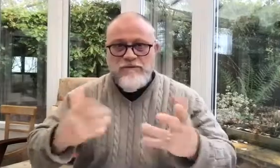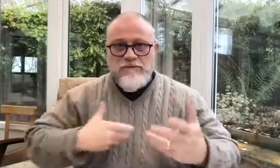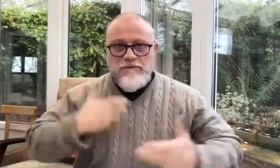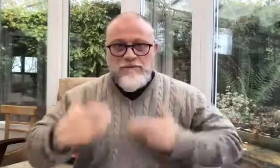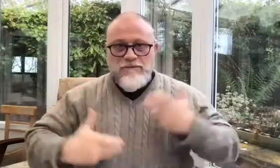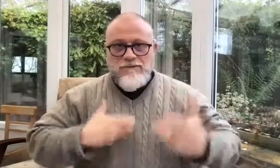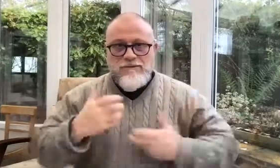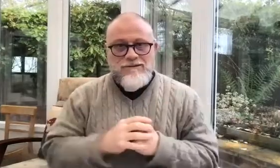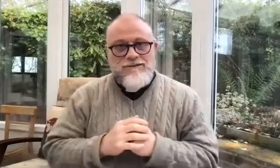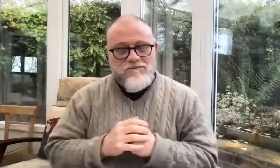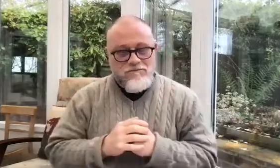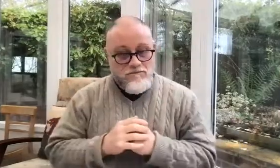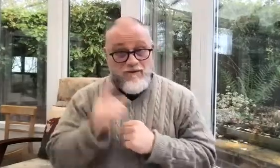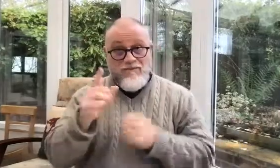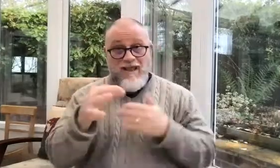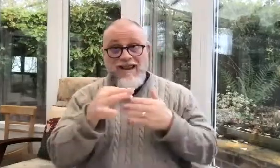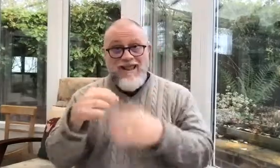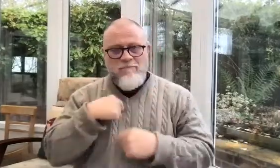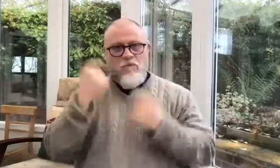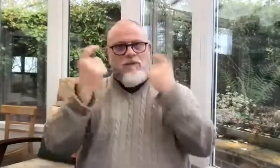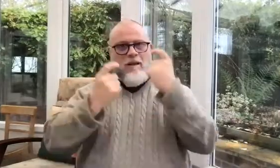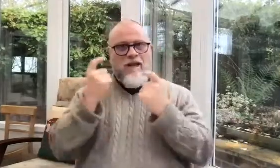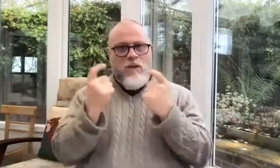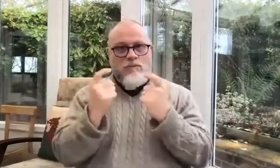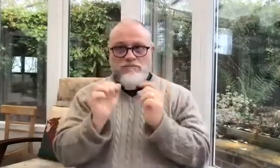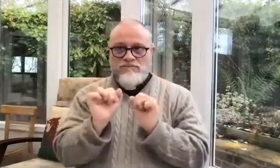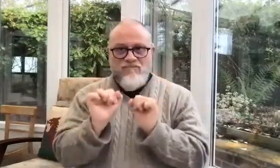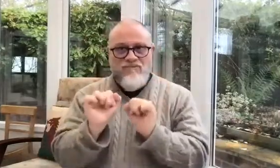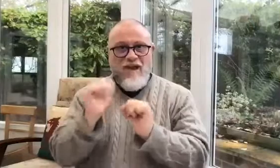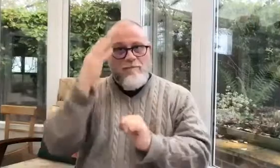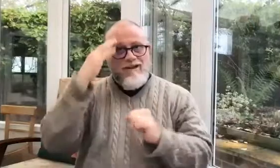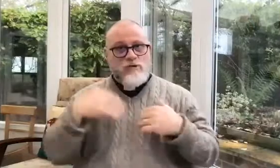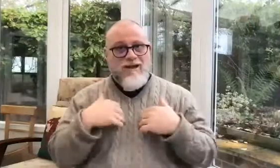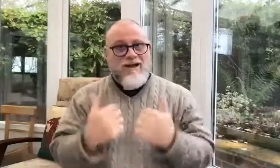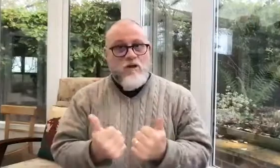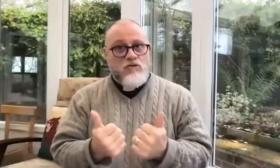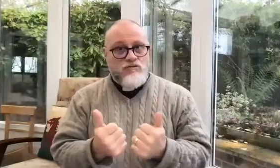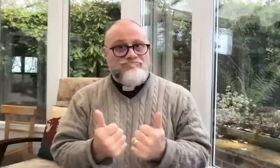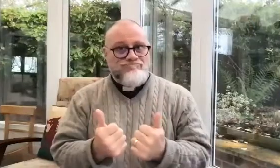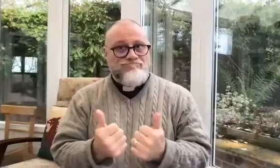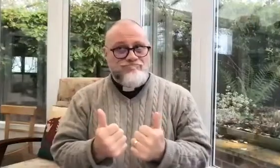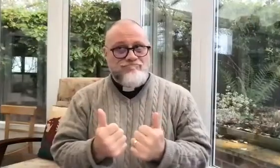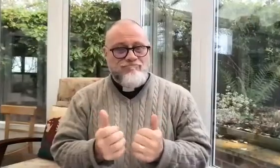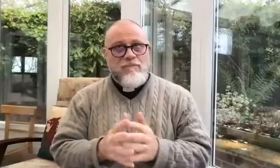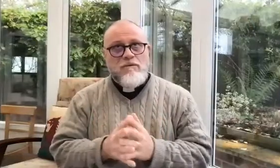use lip reading, and it can be quite frustrating. So it led me to think about their mental